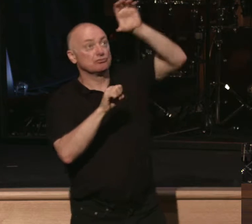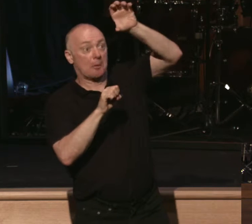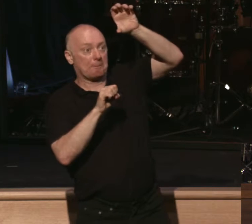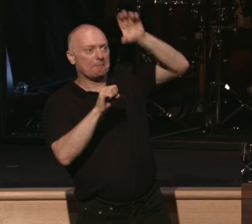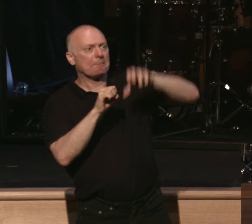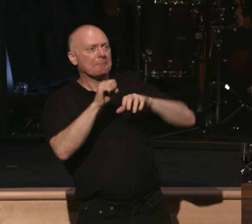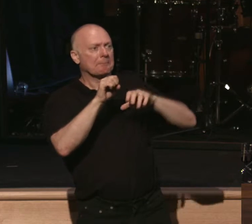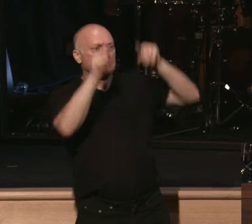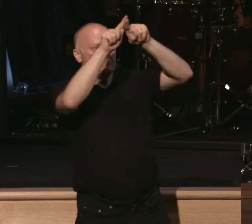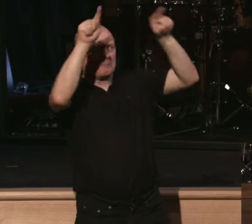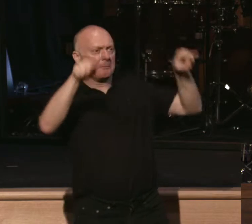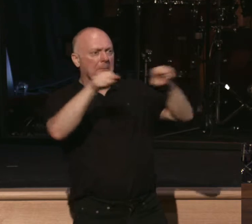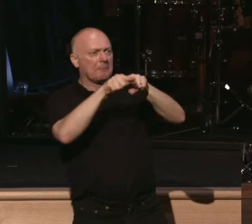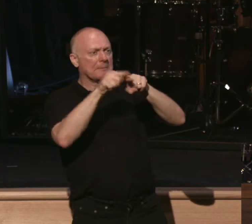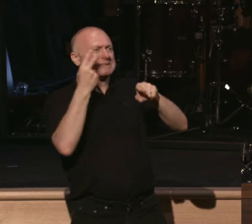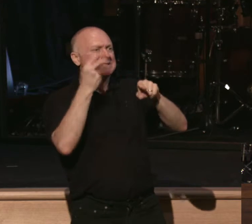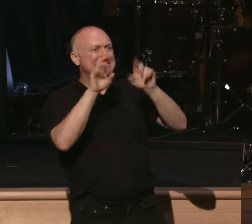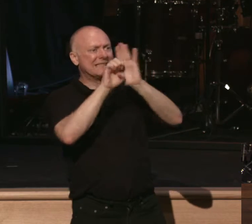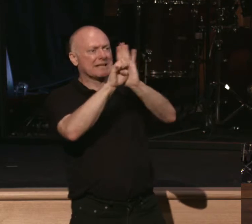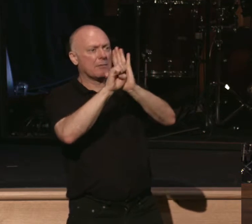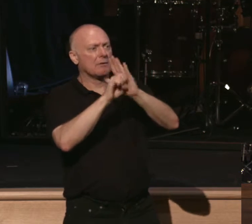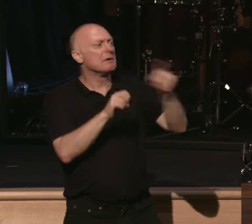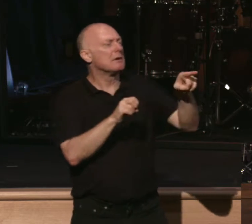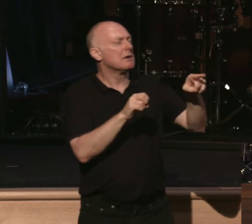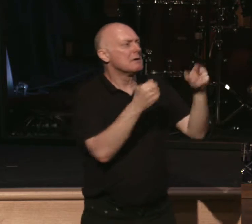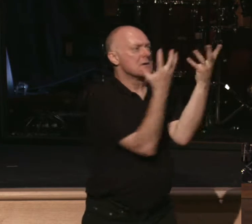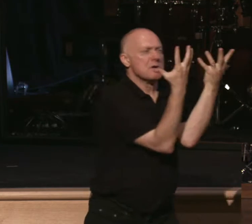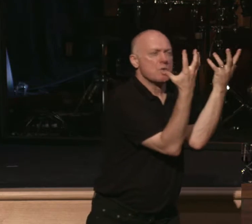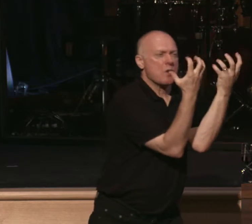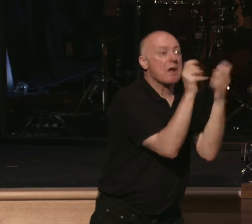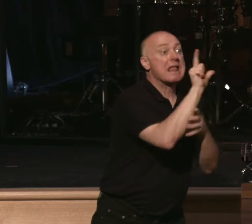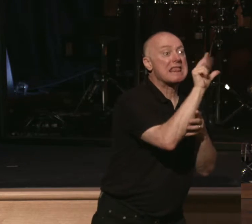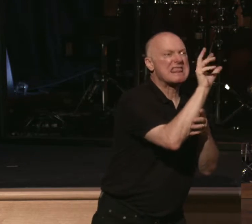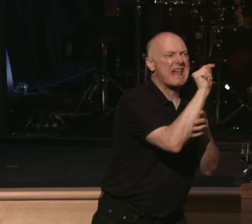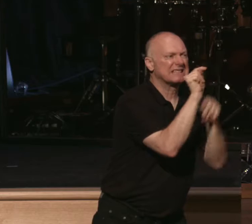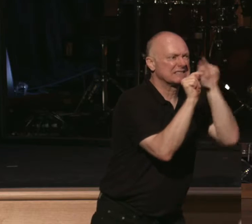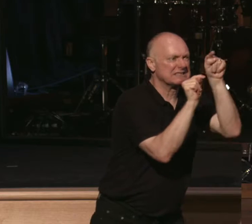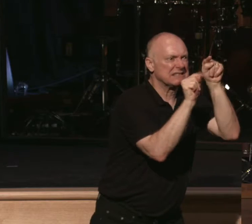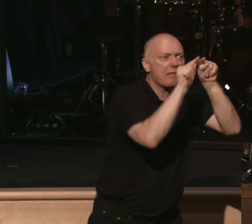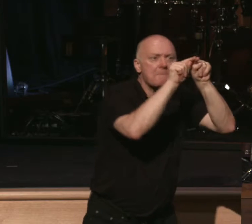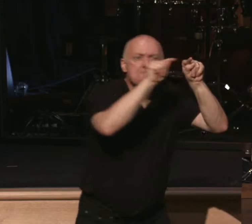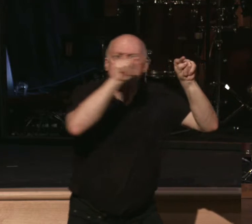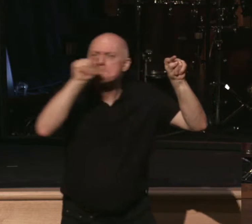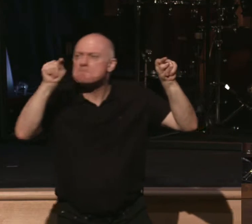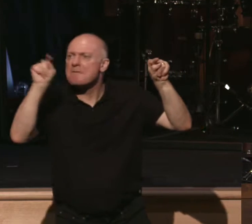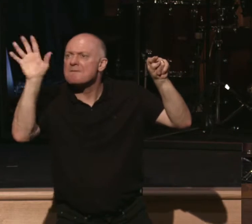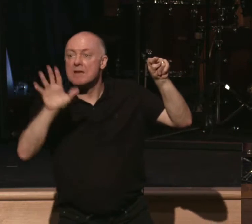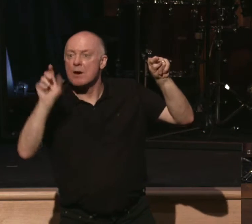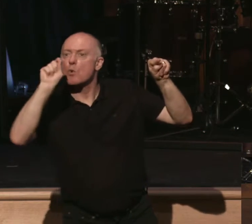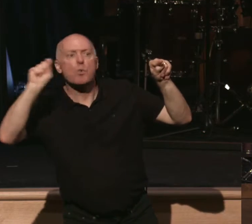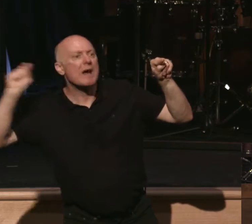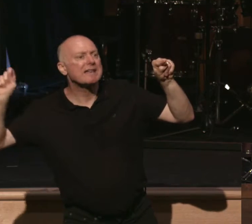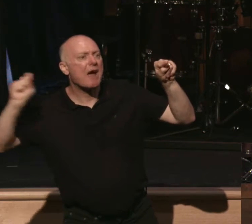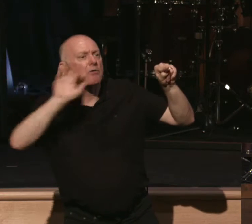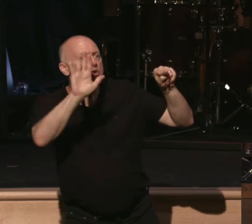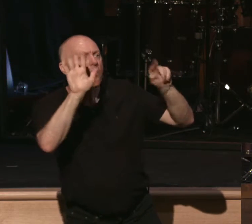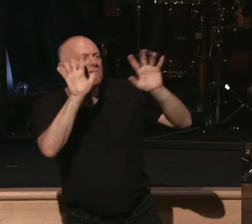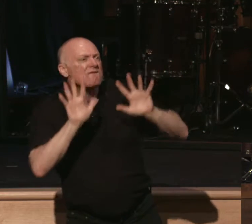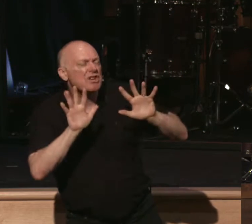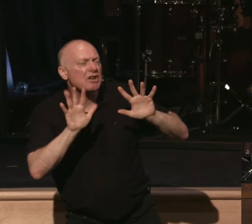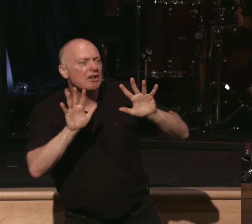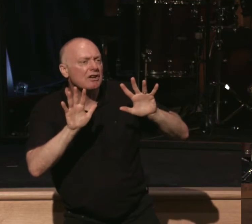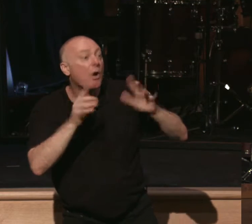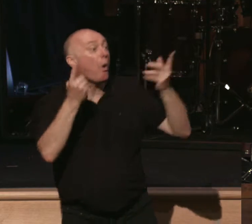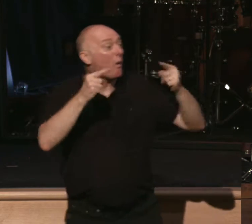that slide. So we have lust, and then we have the corresponding fear. And if you could put your hand up